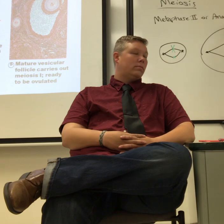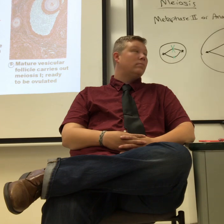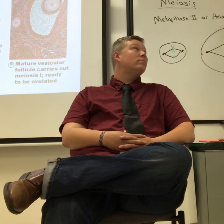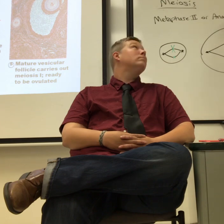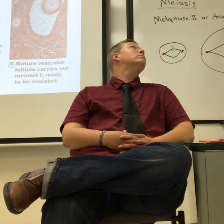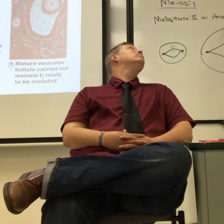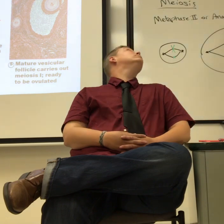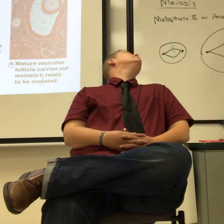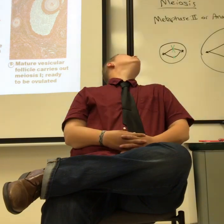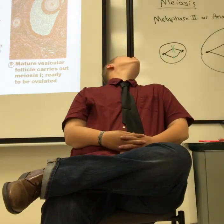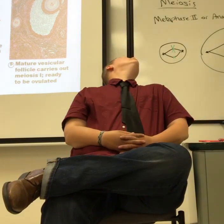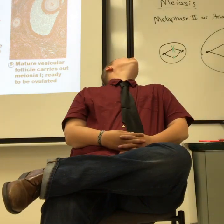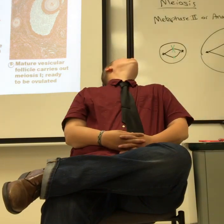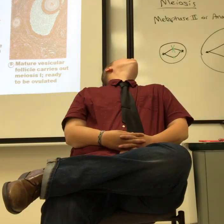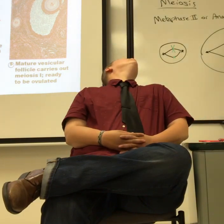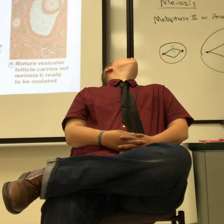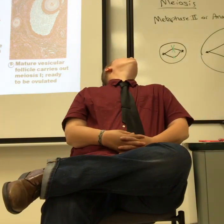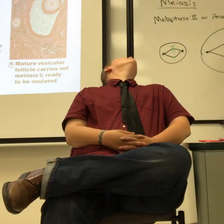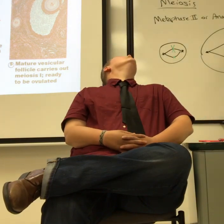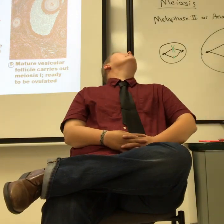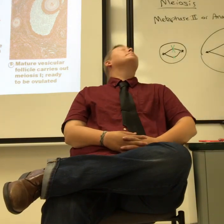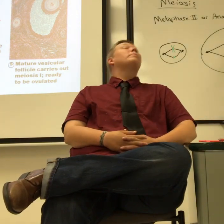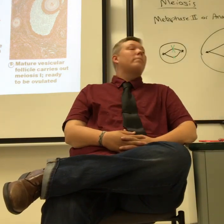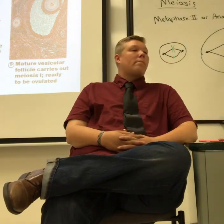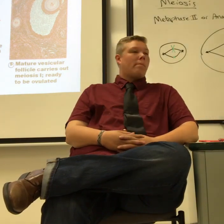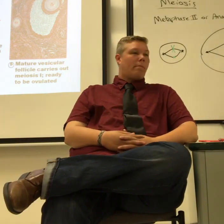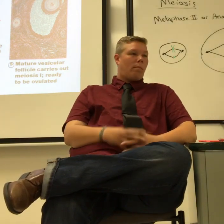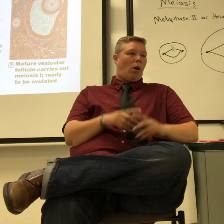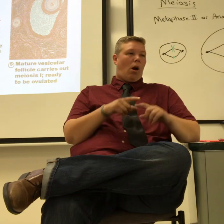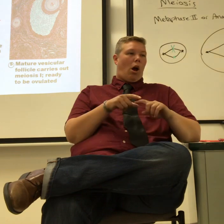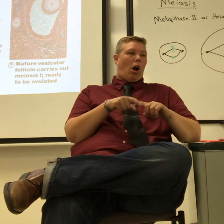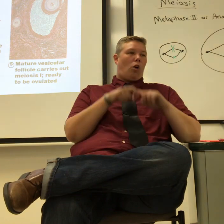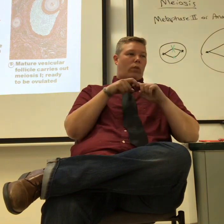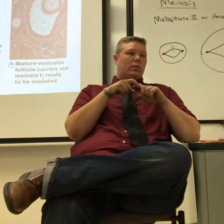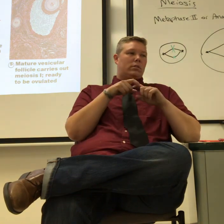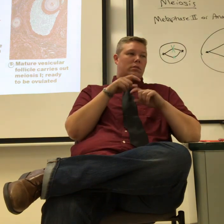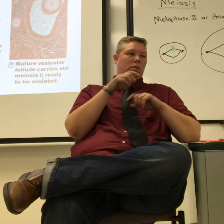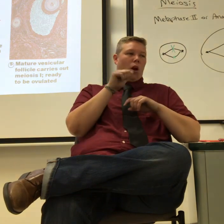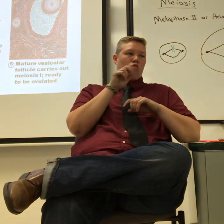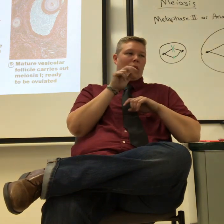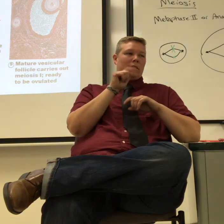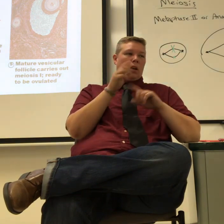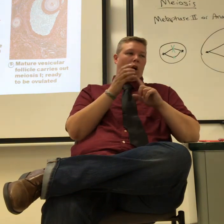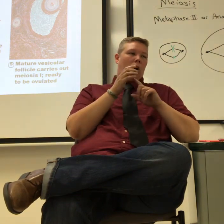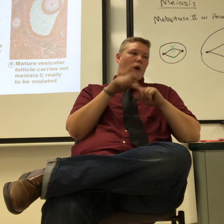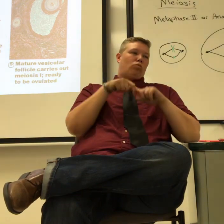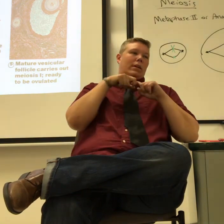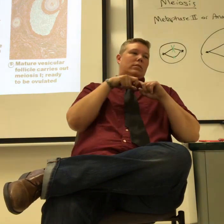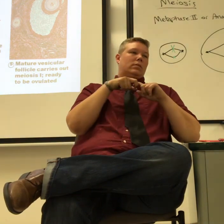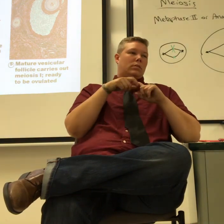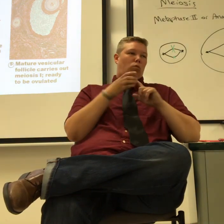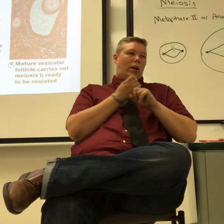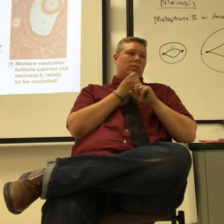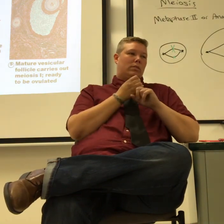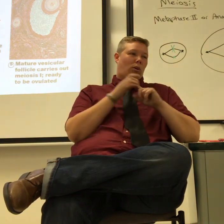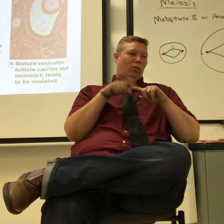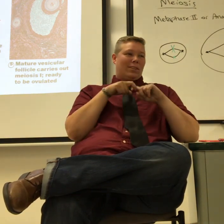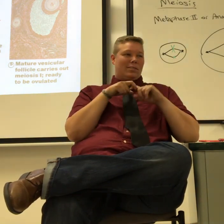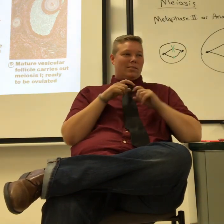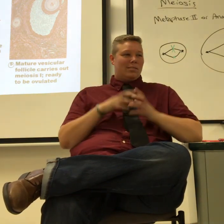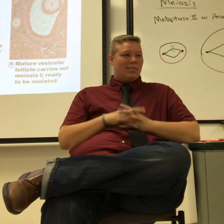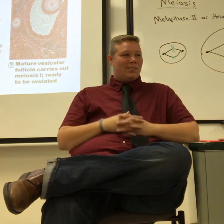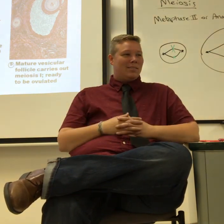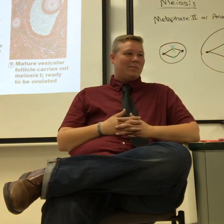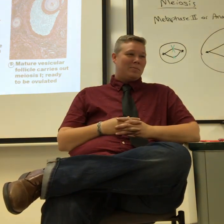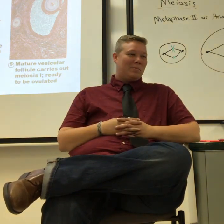anaphase 2 arrest. Doesn't matter which one. The point is you don't finish unless sperm get there. Okay,